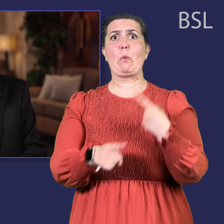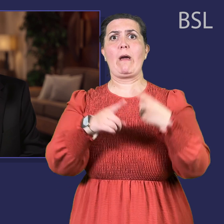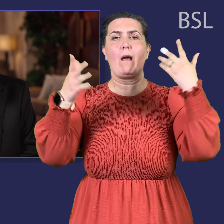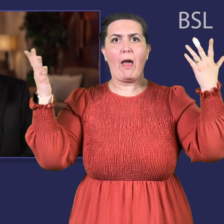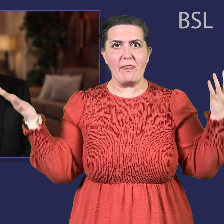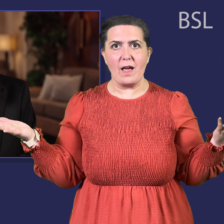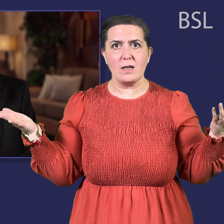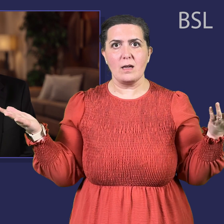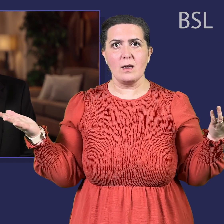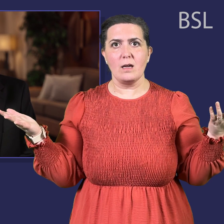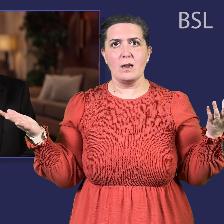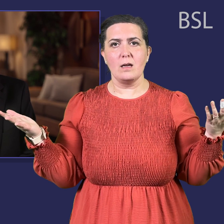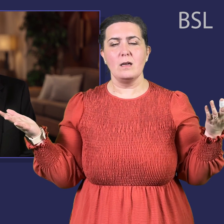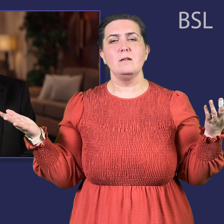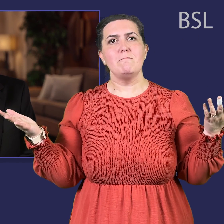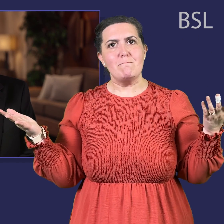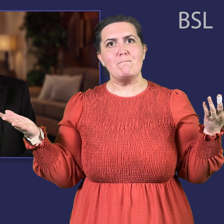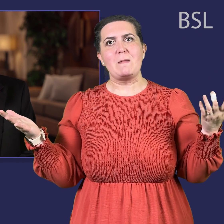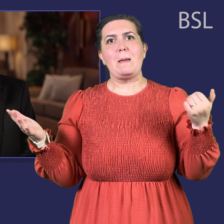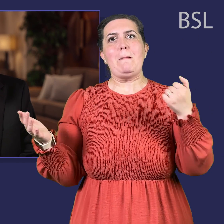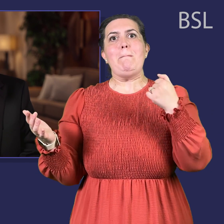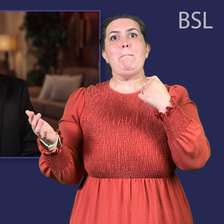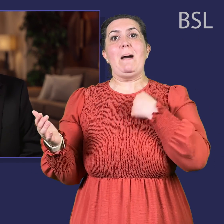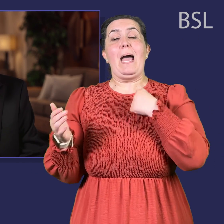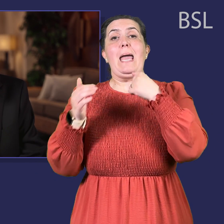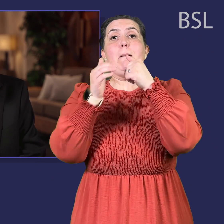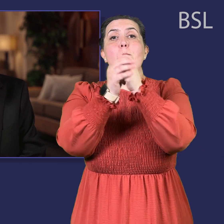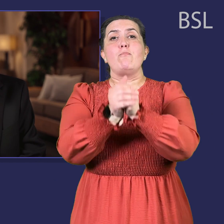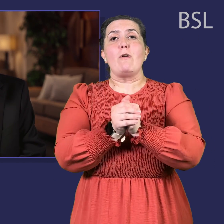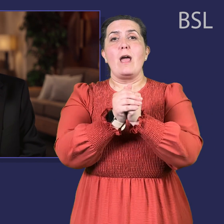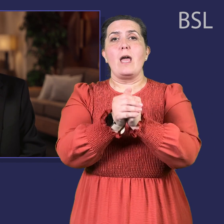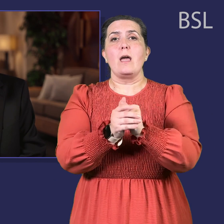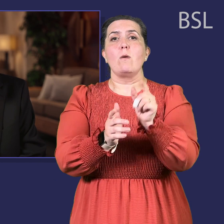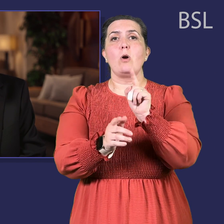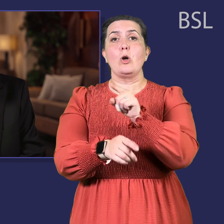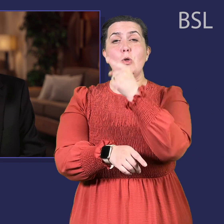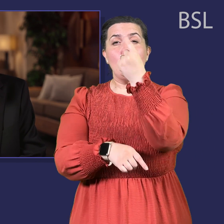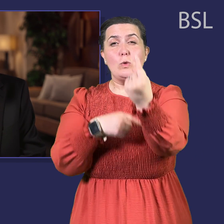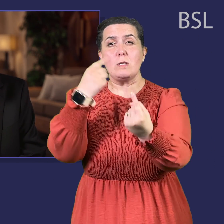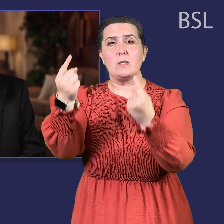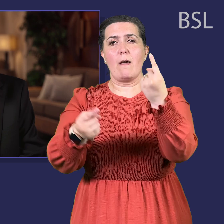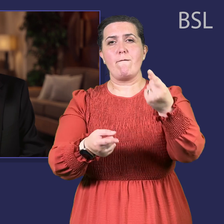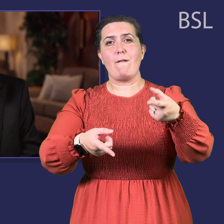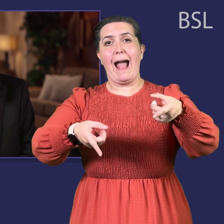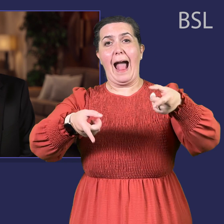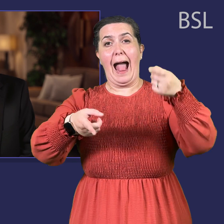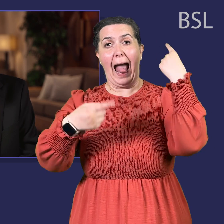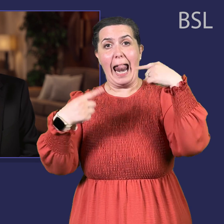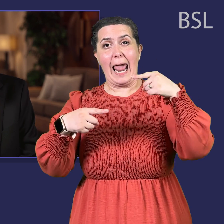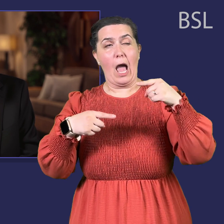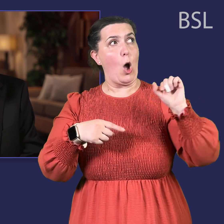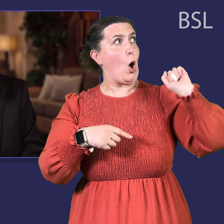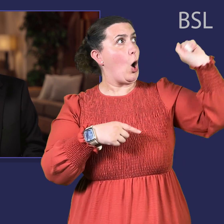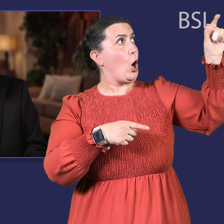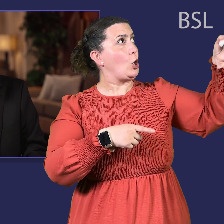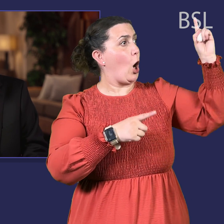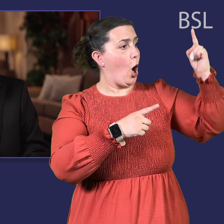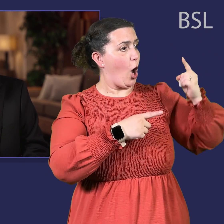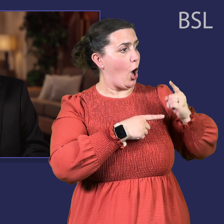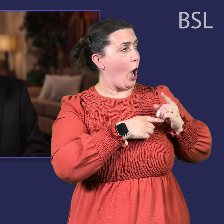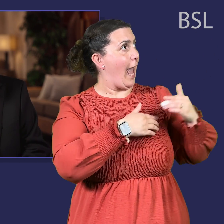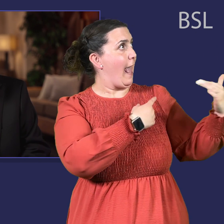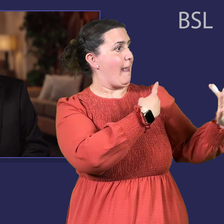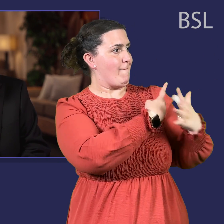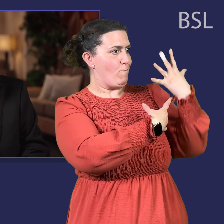life passes quickly. My prayer is that you will let God